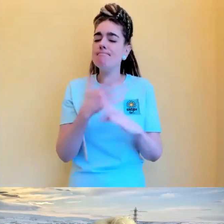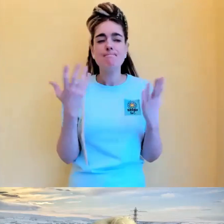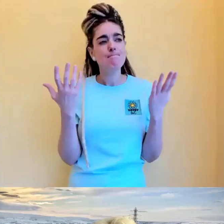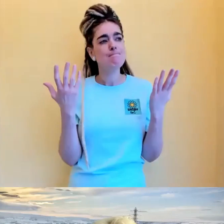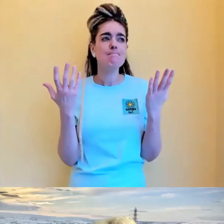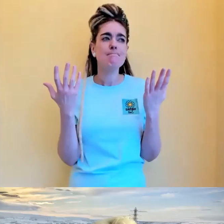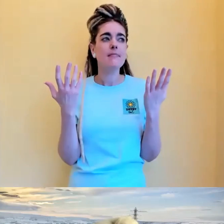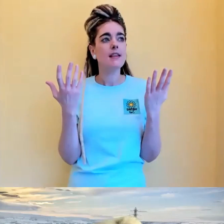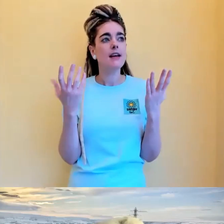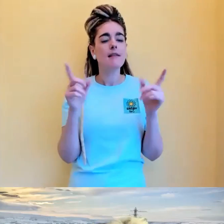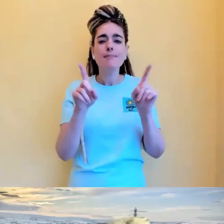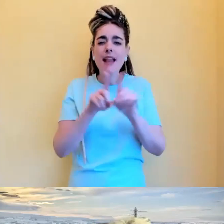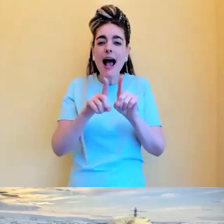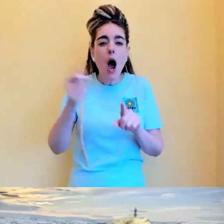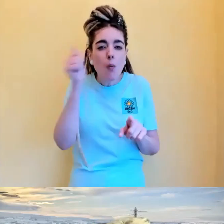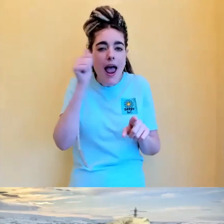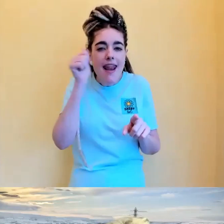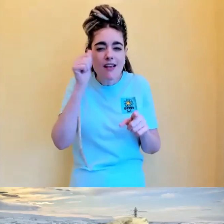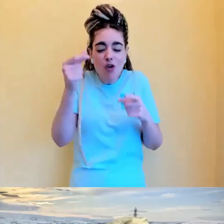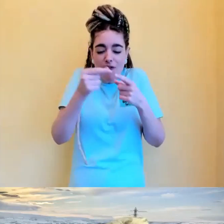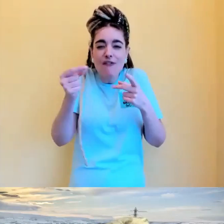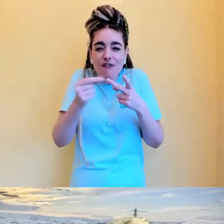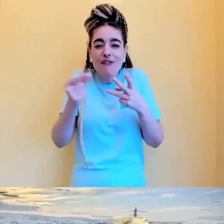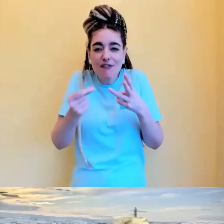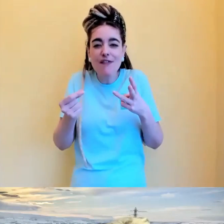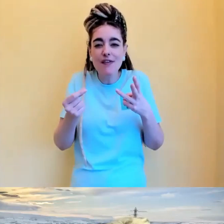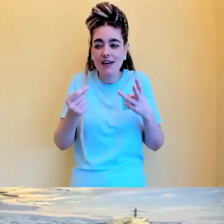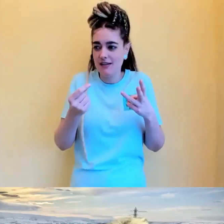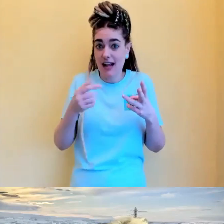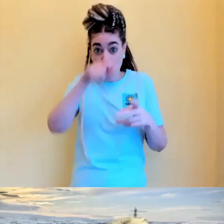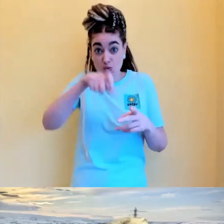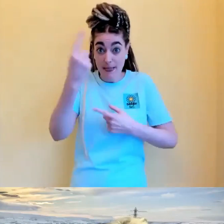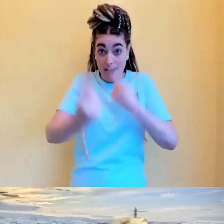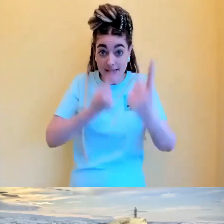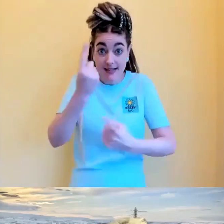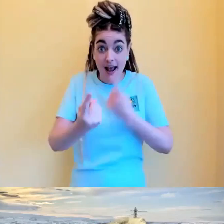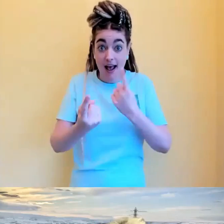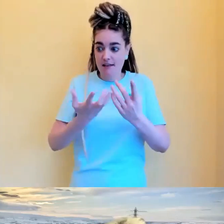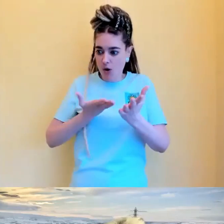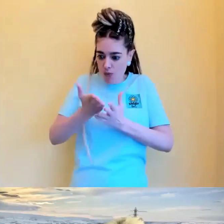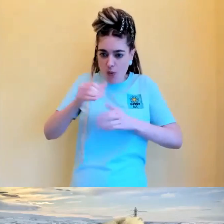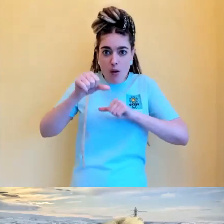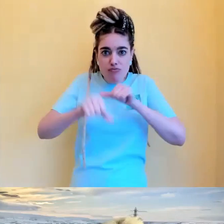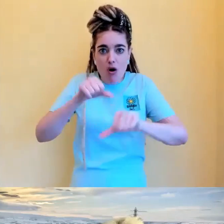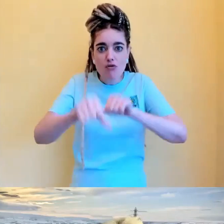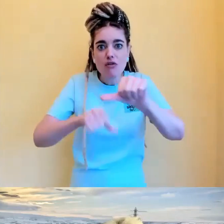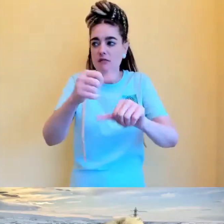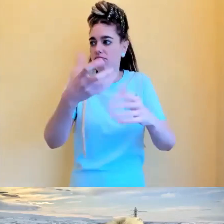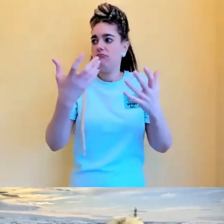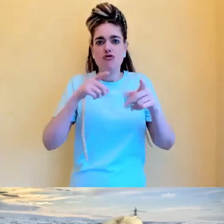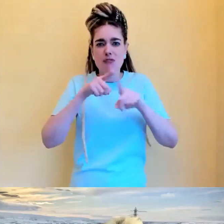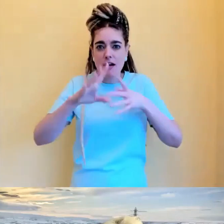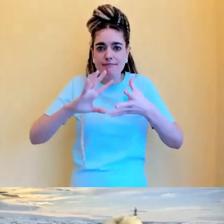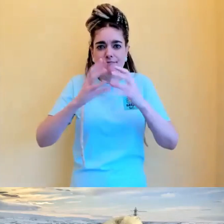being aware of certain things while they're going through the process of designing spaces.